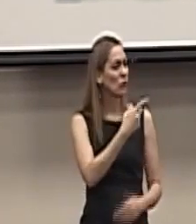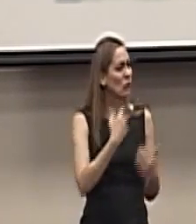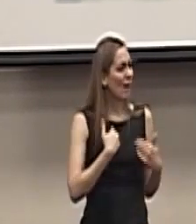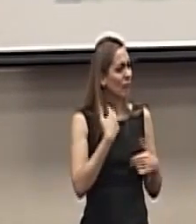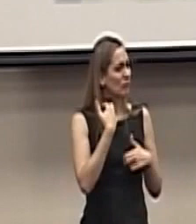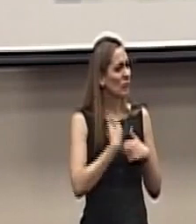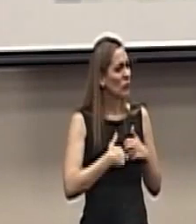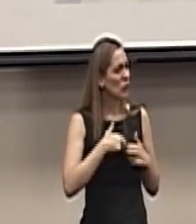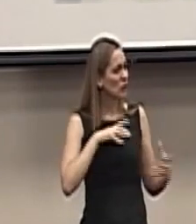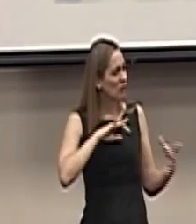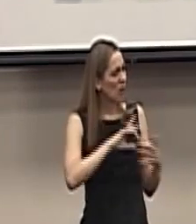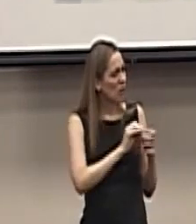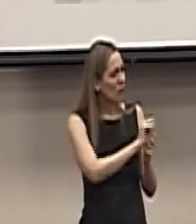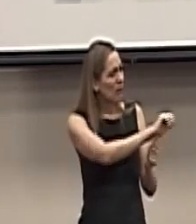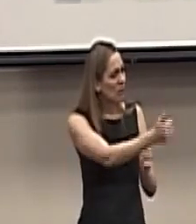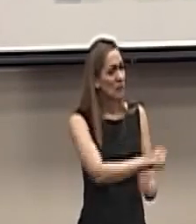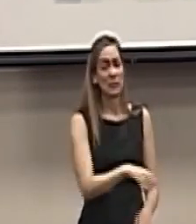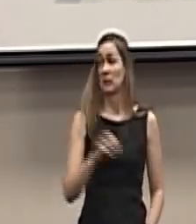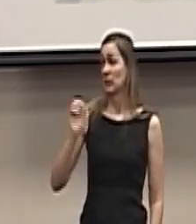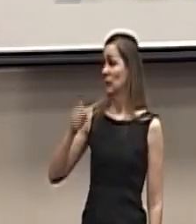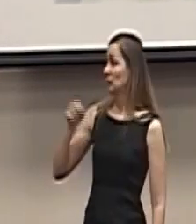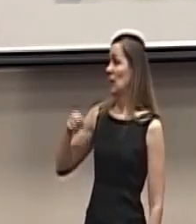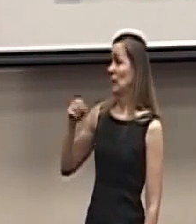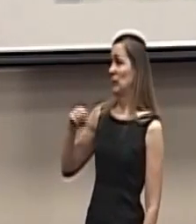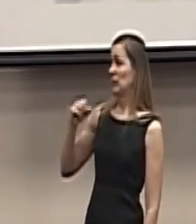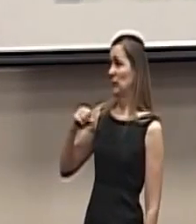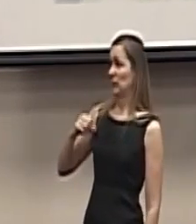others? And the girl said, yes. She said,